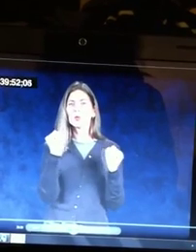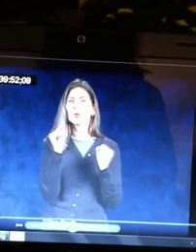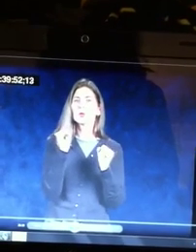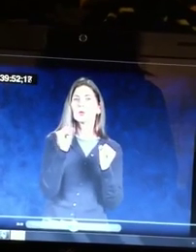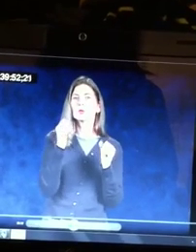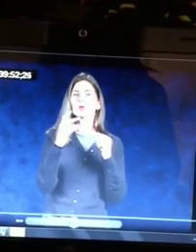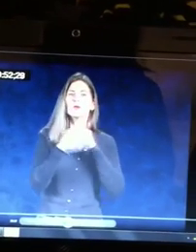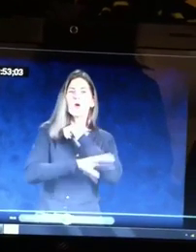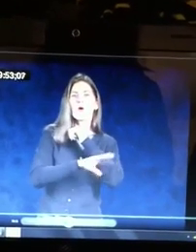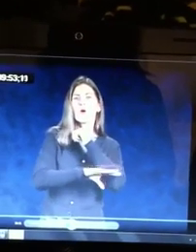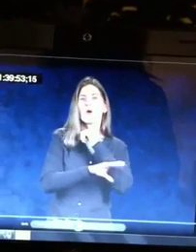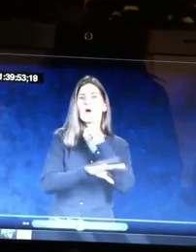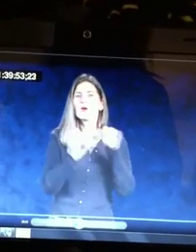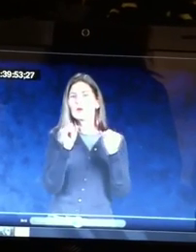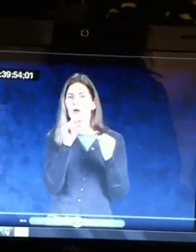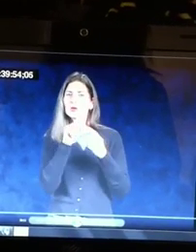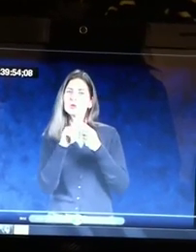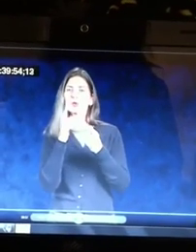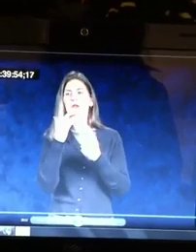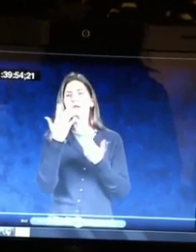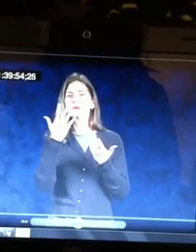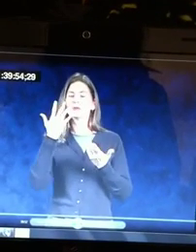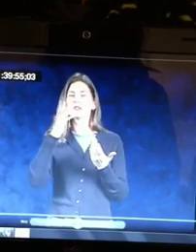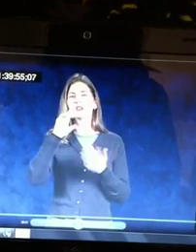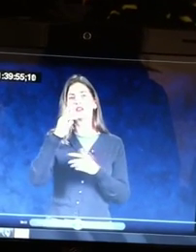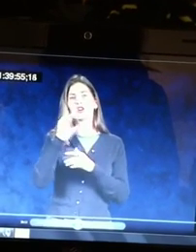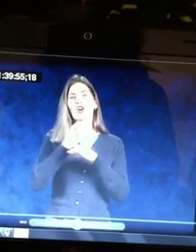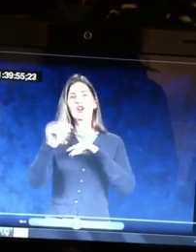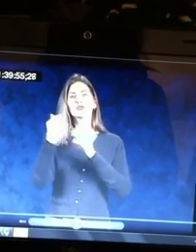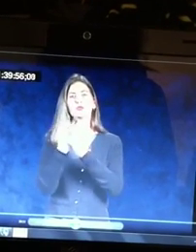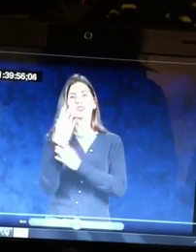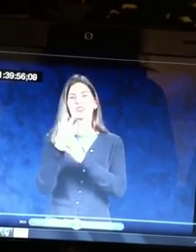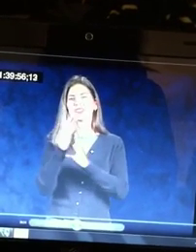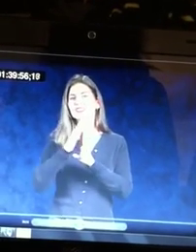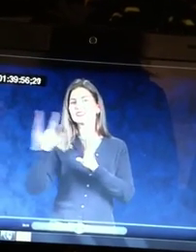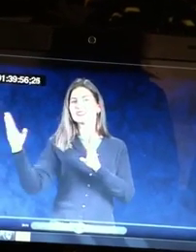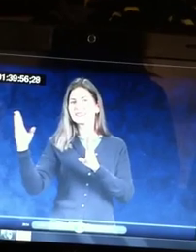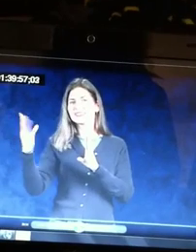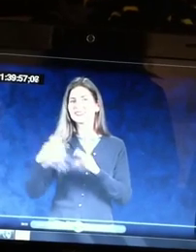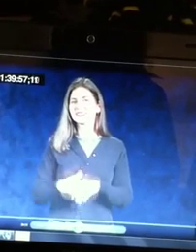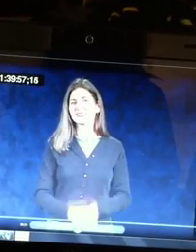It's really nice. It's really nice in the fall to early spring.